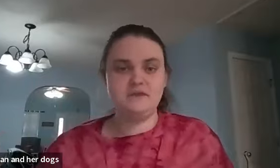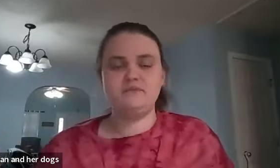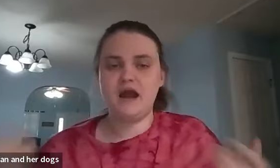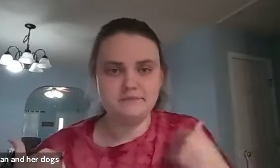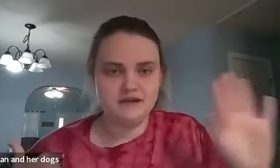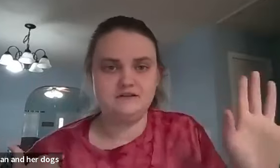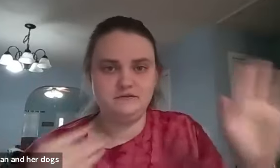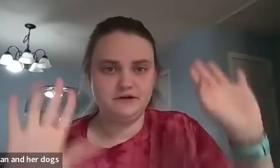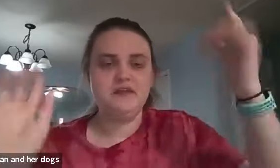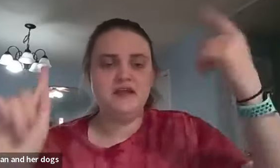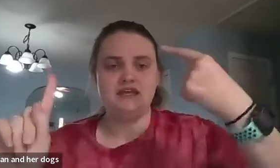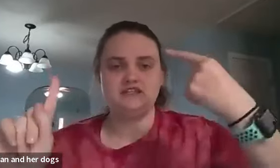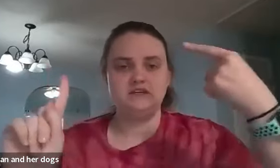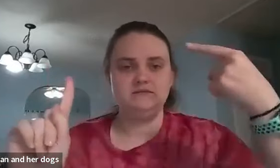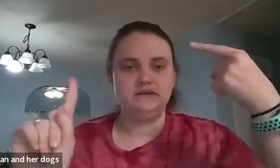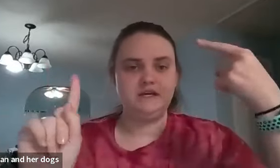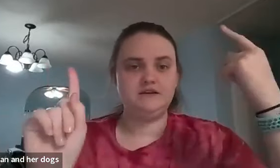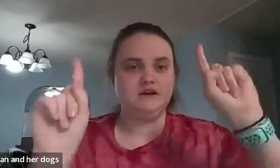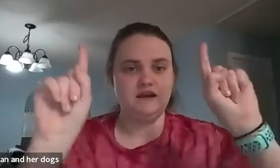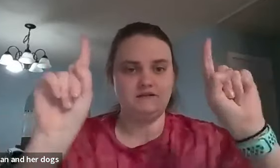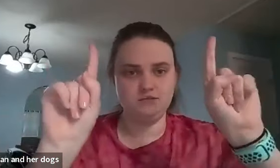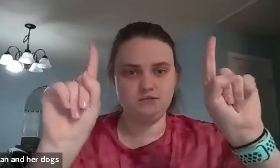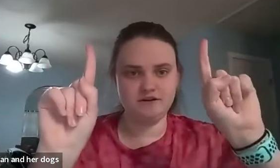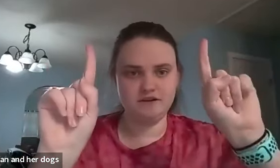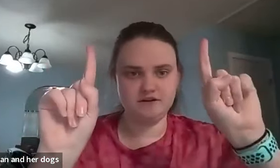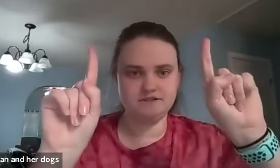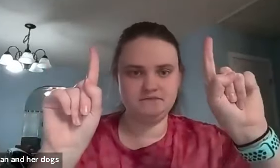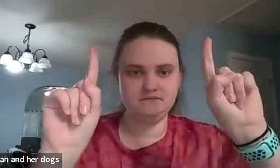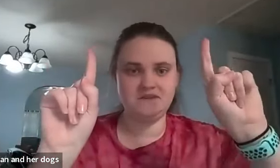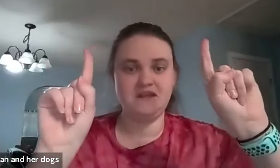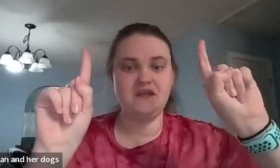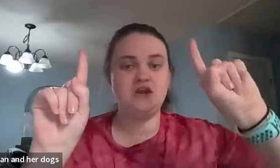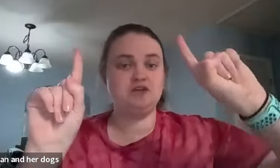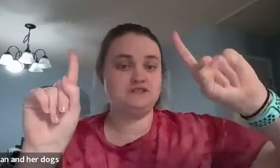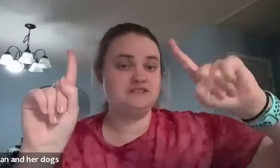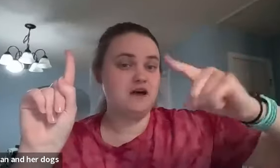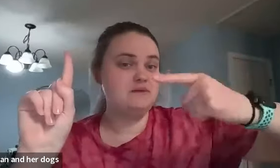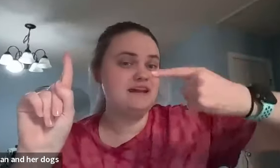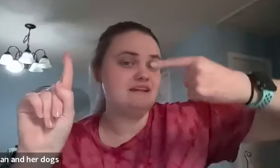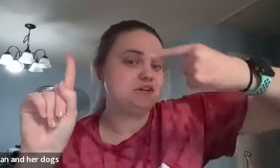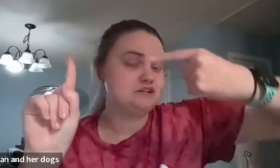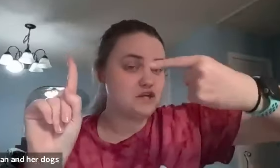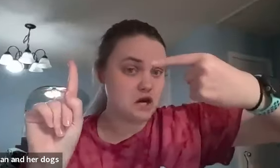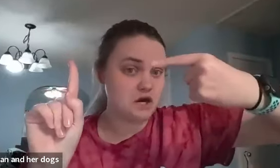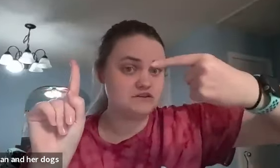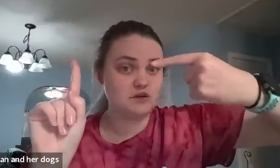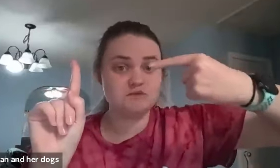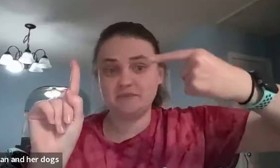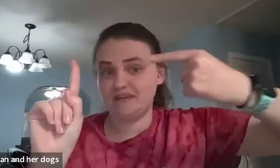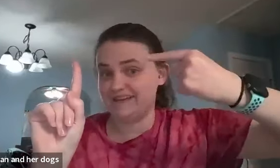I'm not here for it. It's going to be, you're going to have two pointer fingers. Your dominant hand, you're going to turn. So you're almost making the